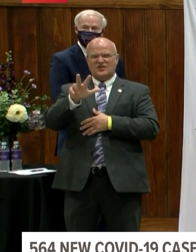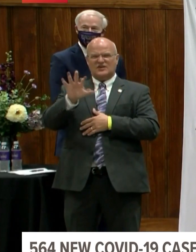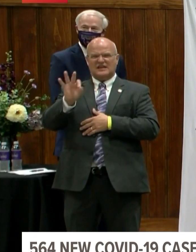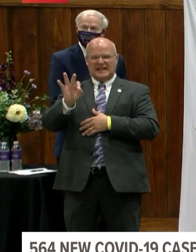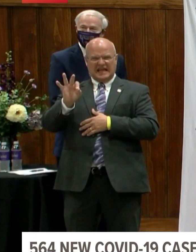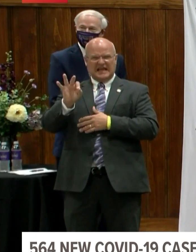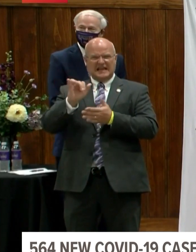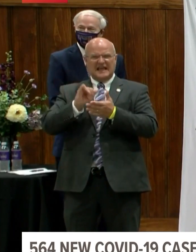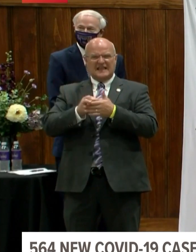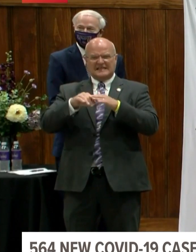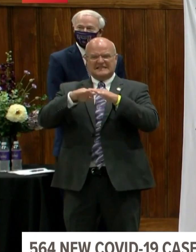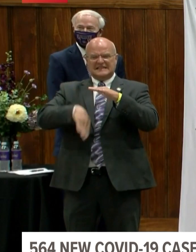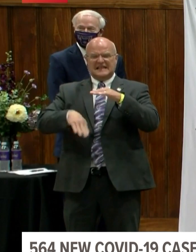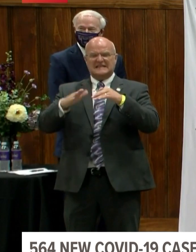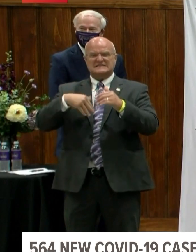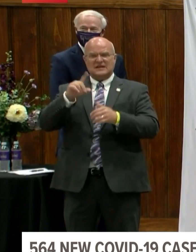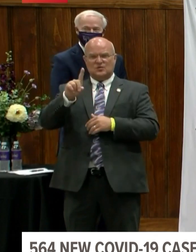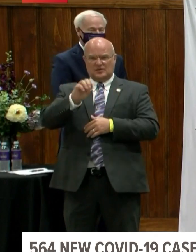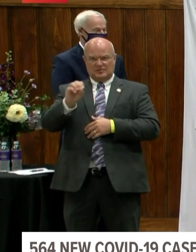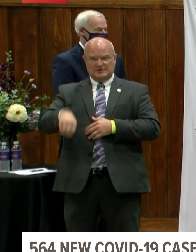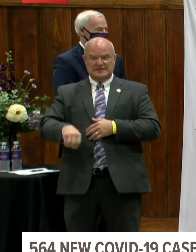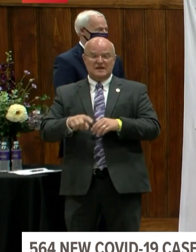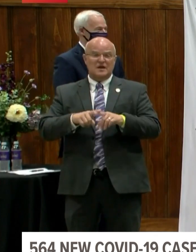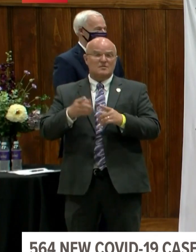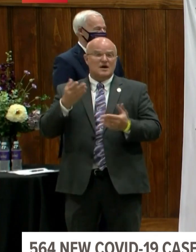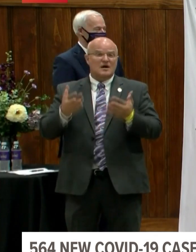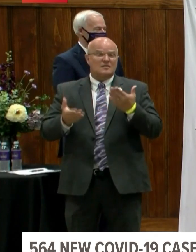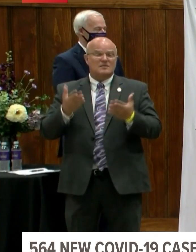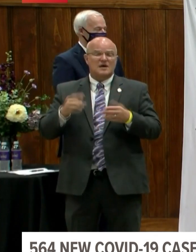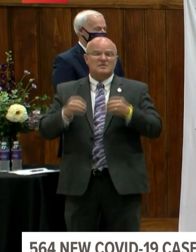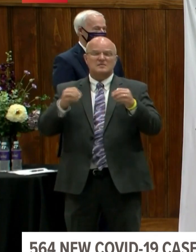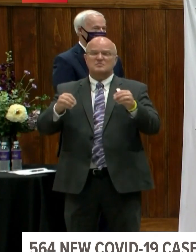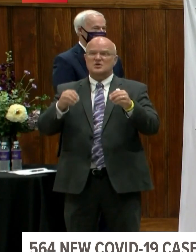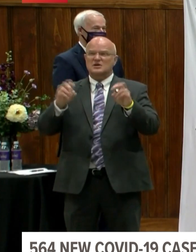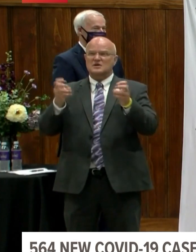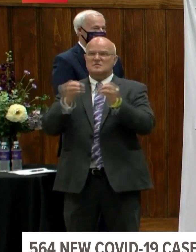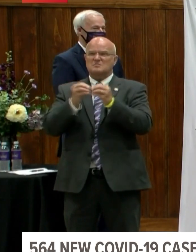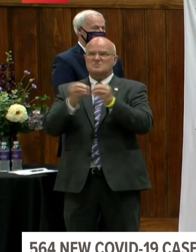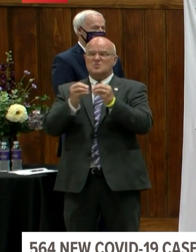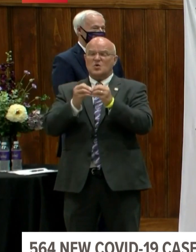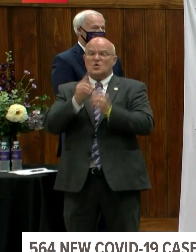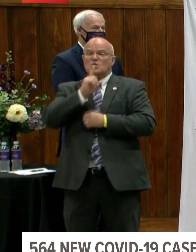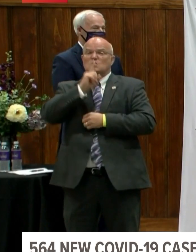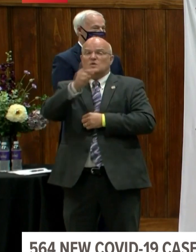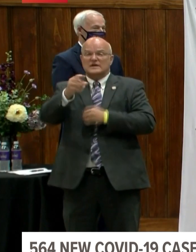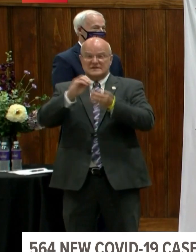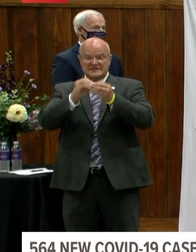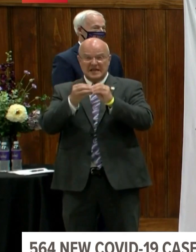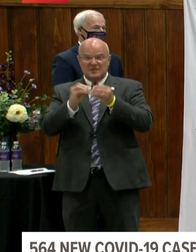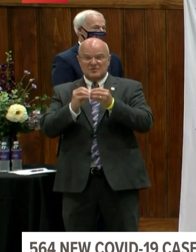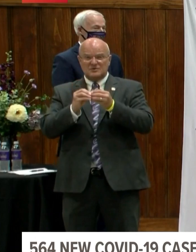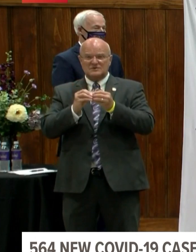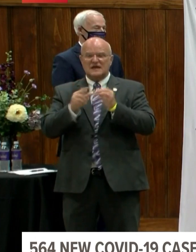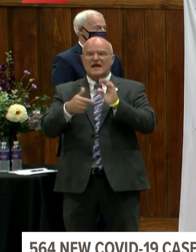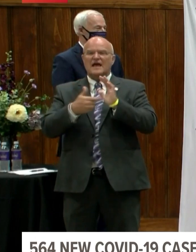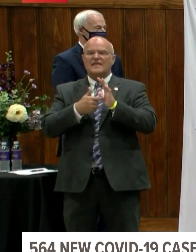6,439, that's less than 1%. But maybe to put it in more realistic perspective, this